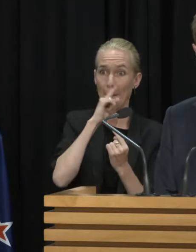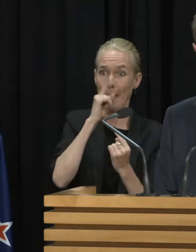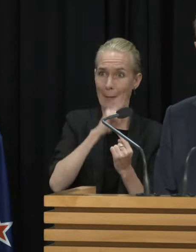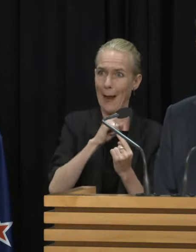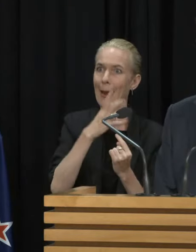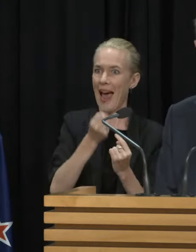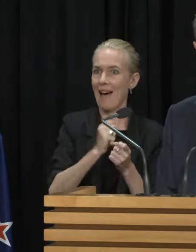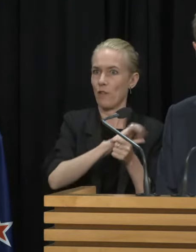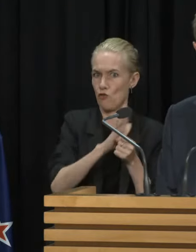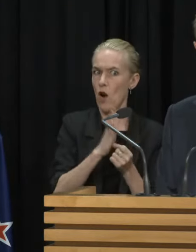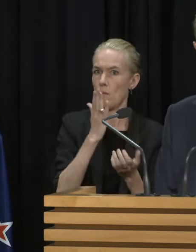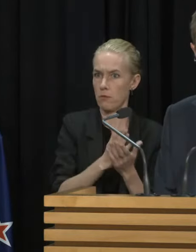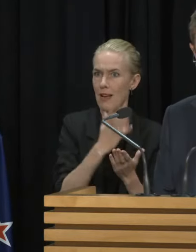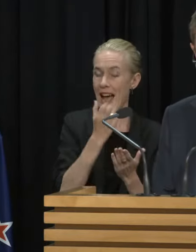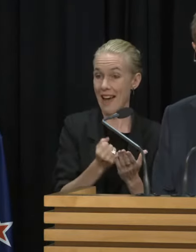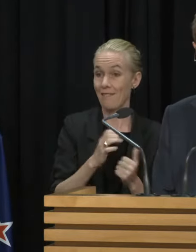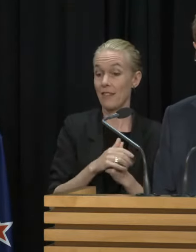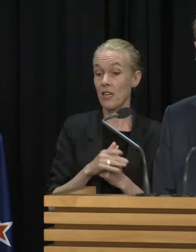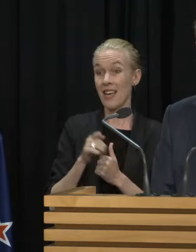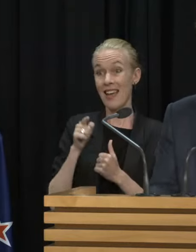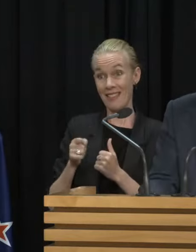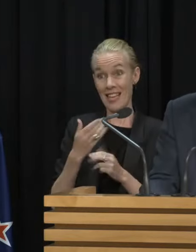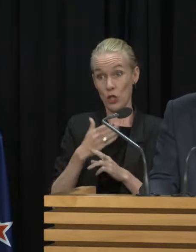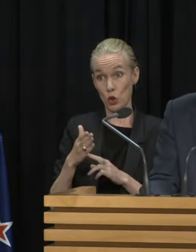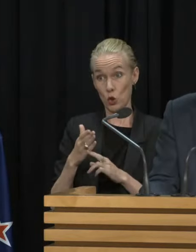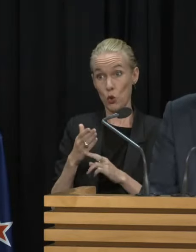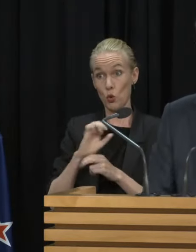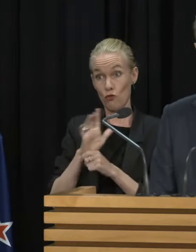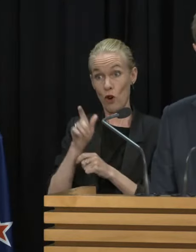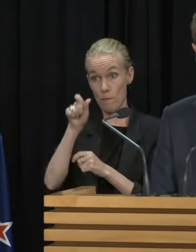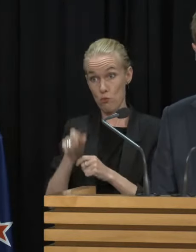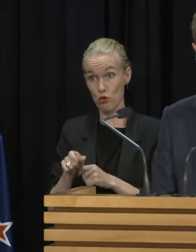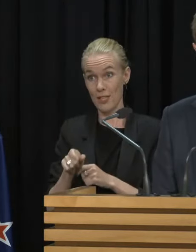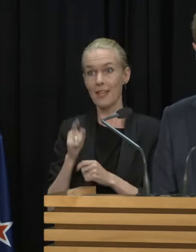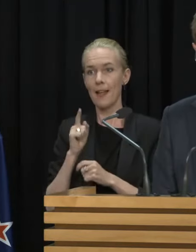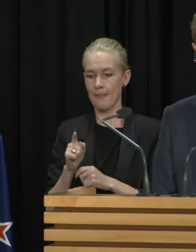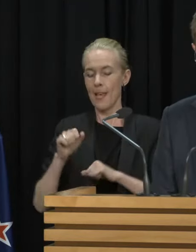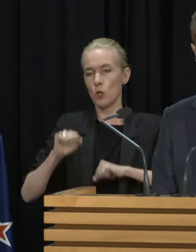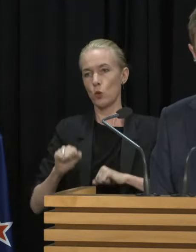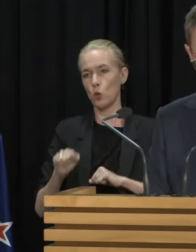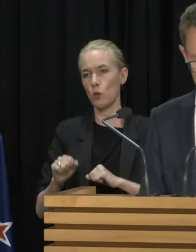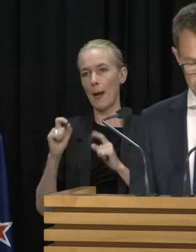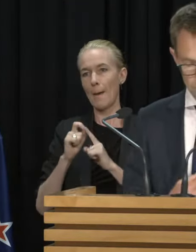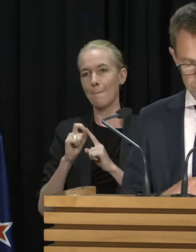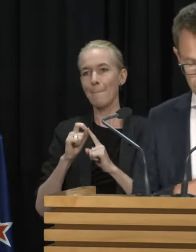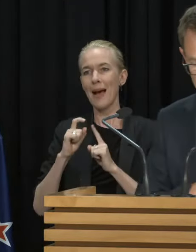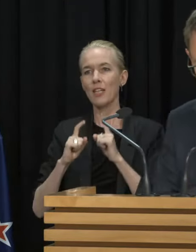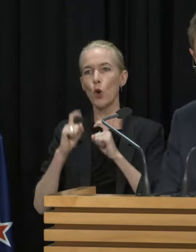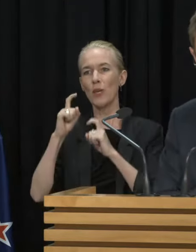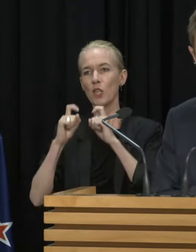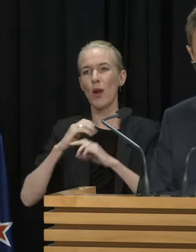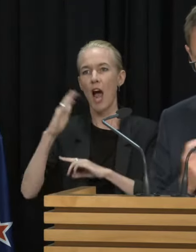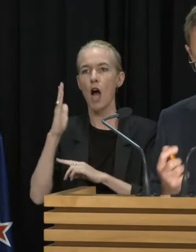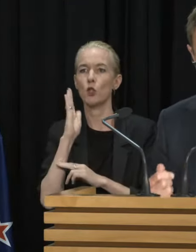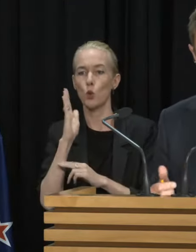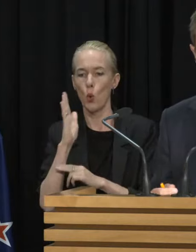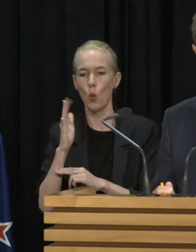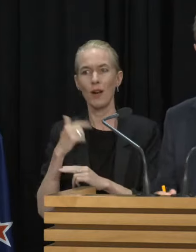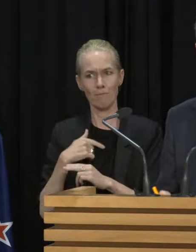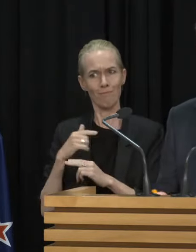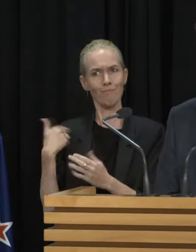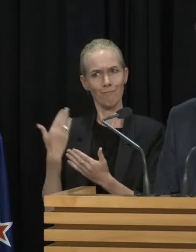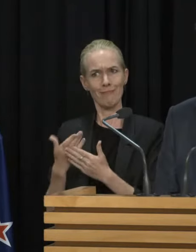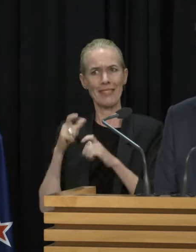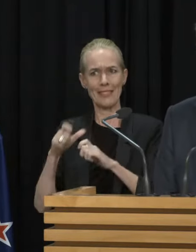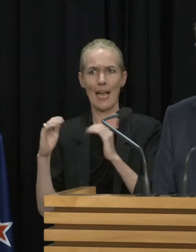school and they had been told to self-isolate at home and get tested for COVID-19. A casual plus contact, for those who are wondering what that